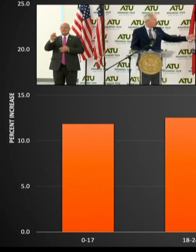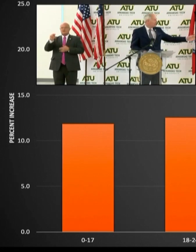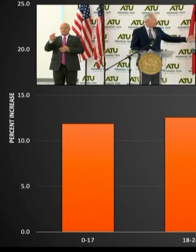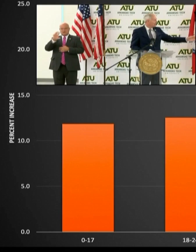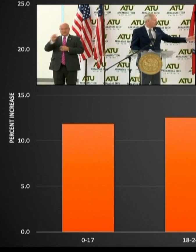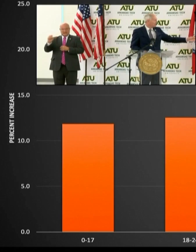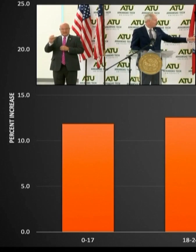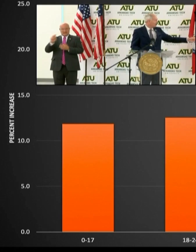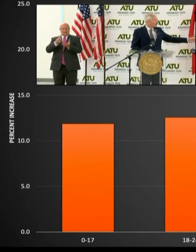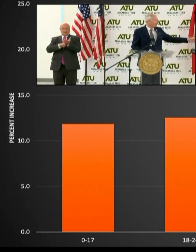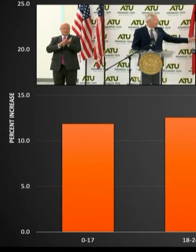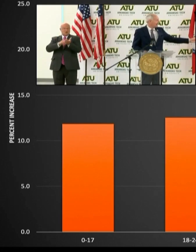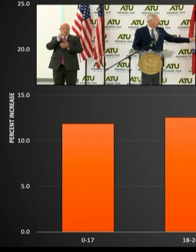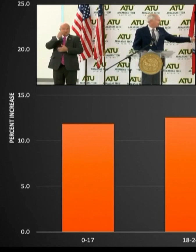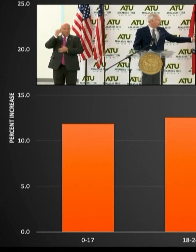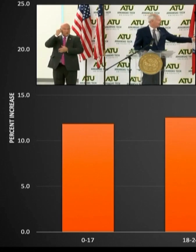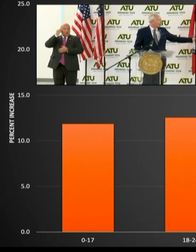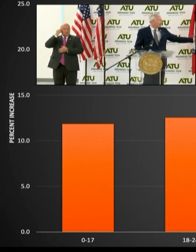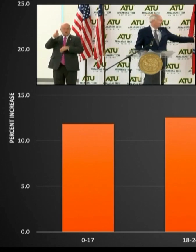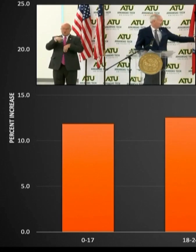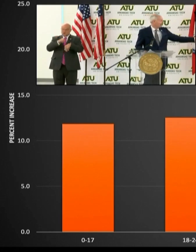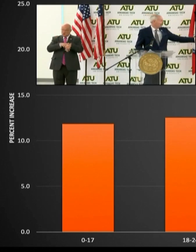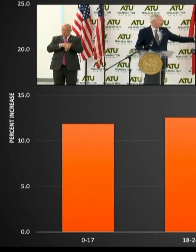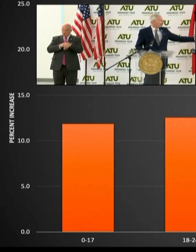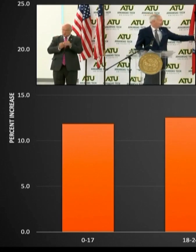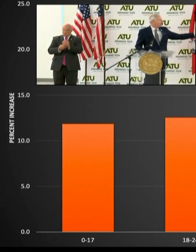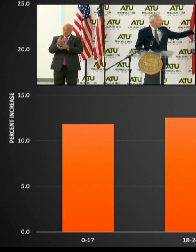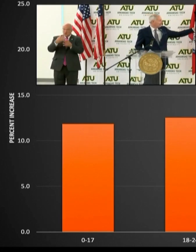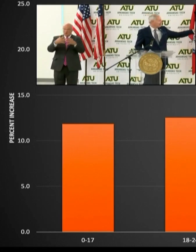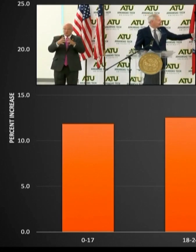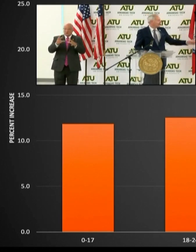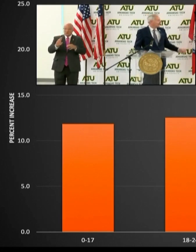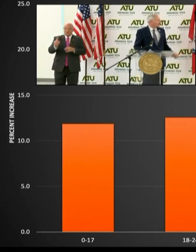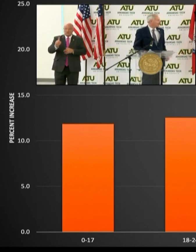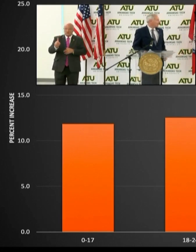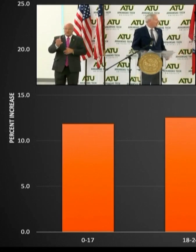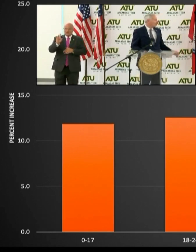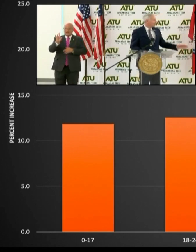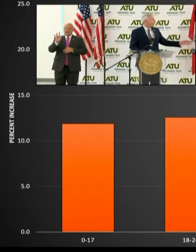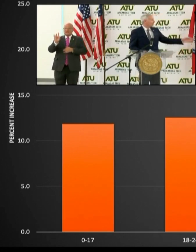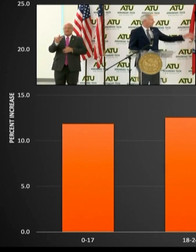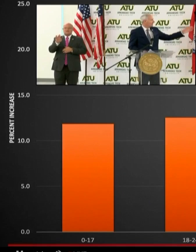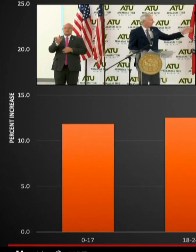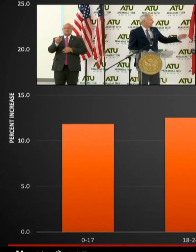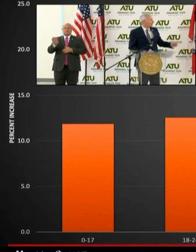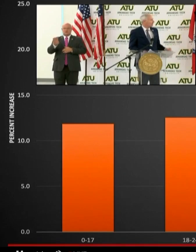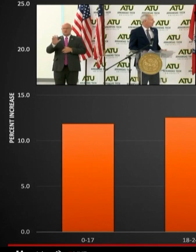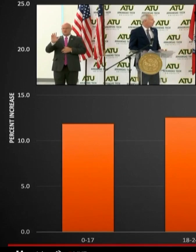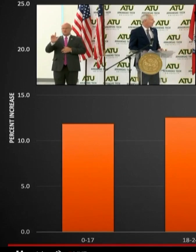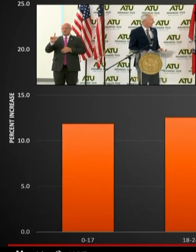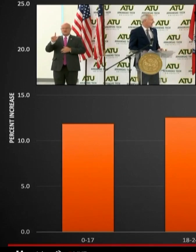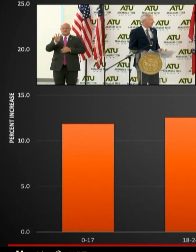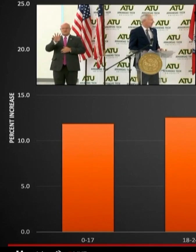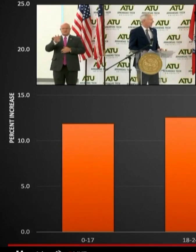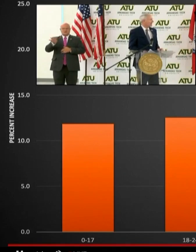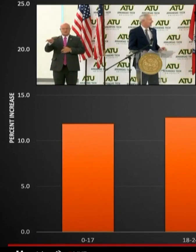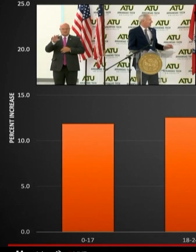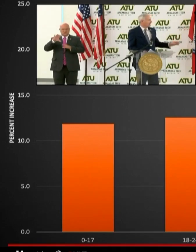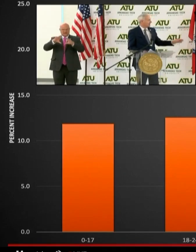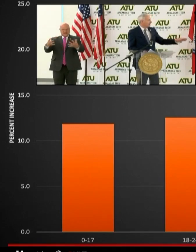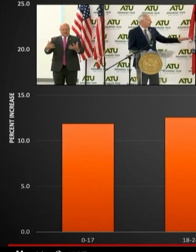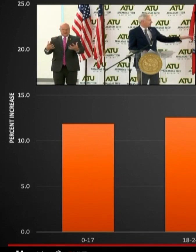saw, because generally the highest growth rate is in the 18 to 24, 25 to 44